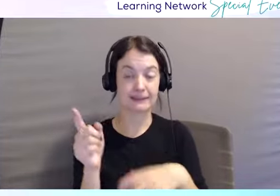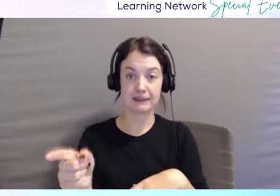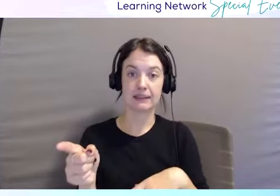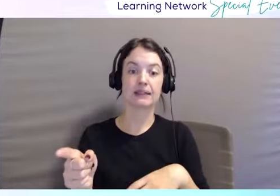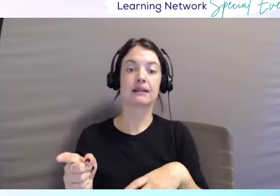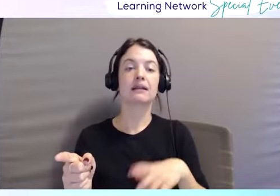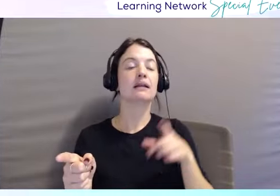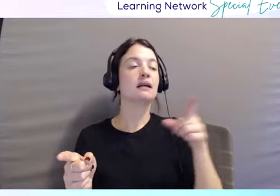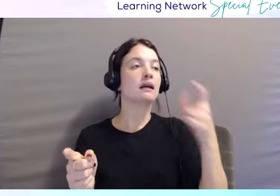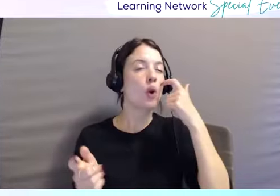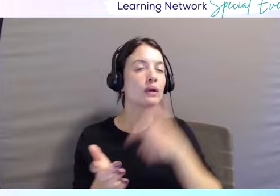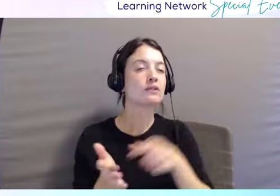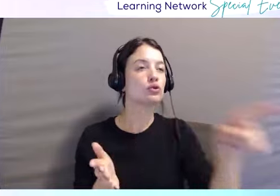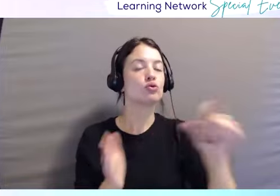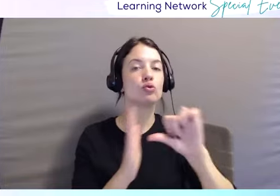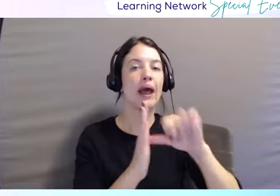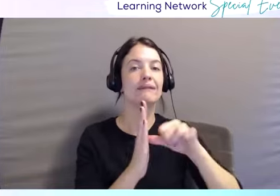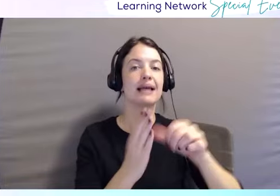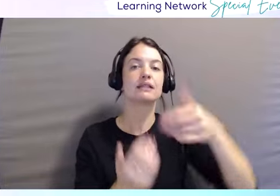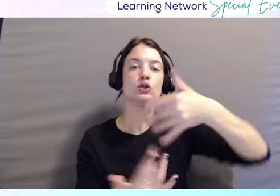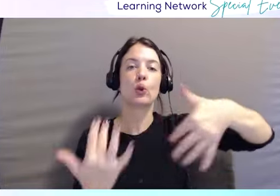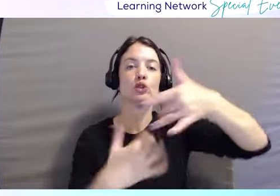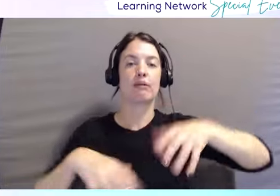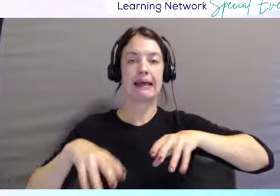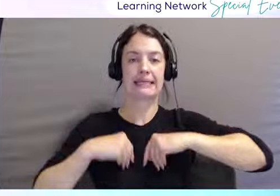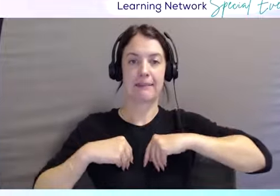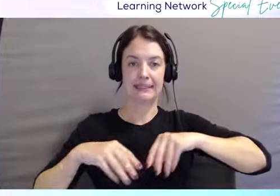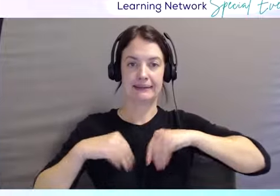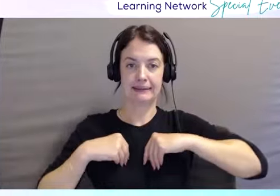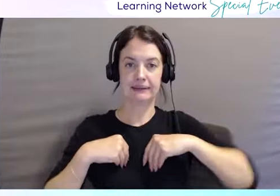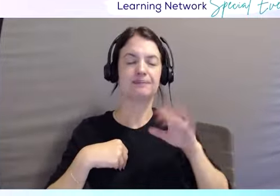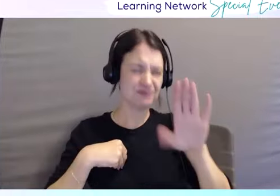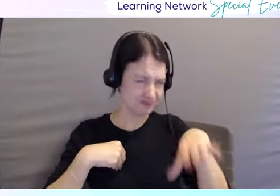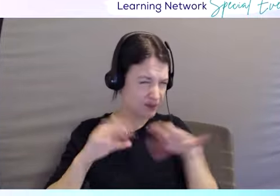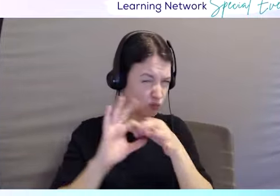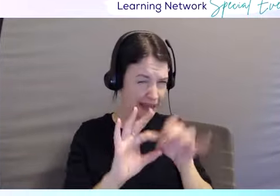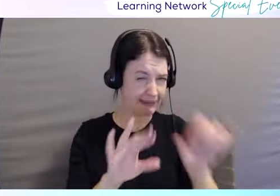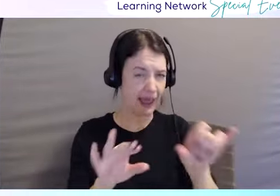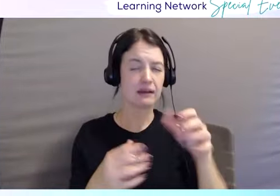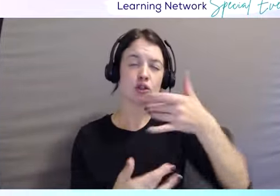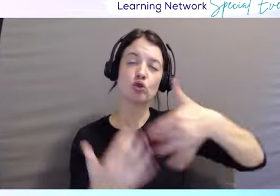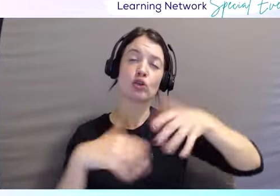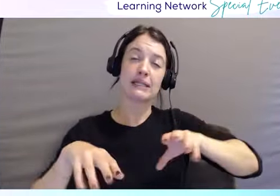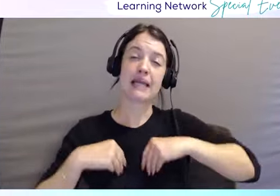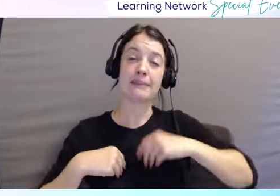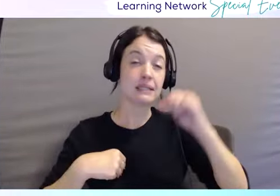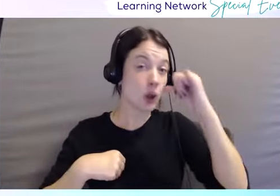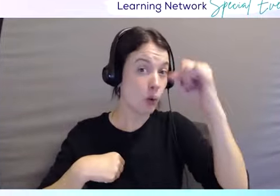social acceptance. So they asked, regarding the level of social acceptance of cocaine on TV and